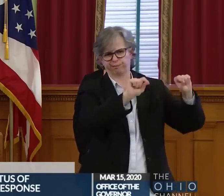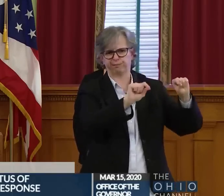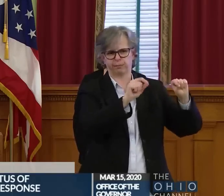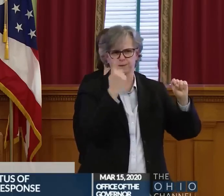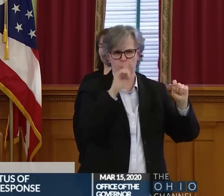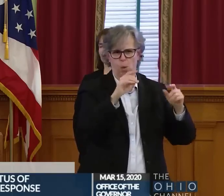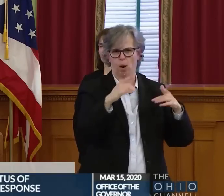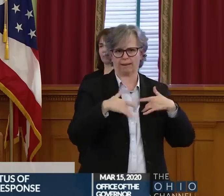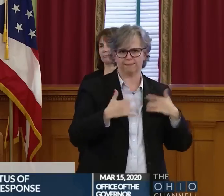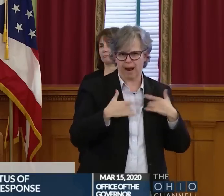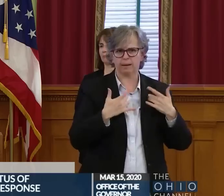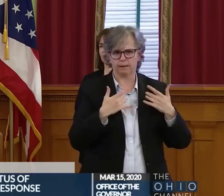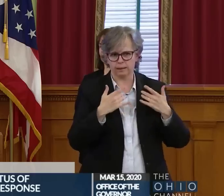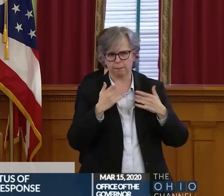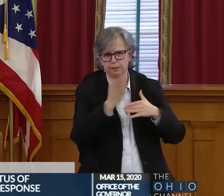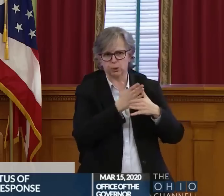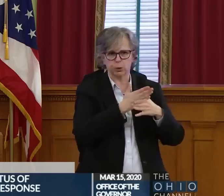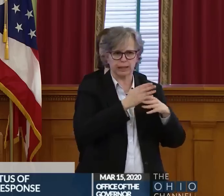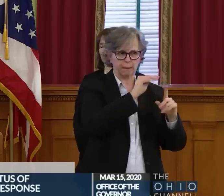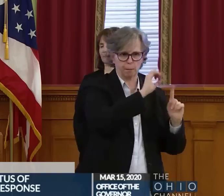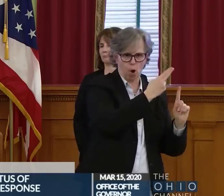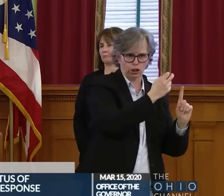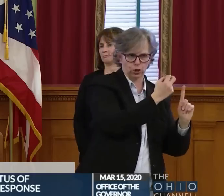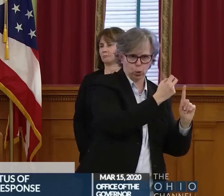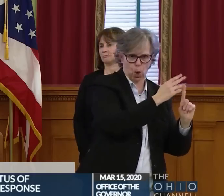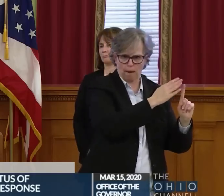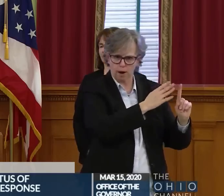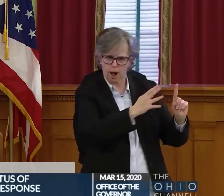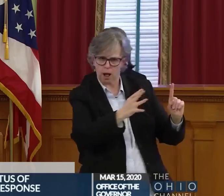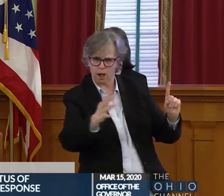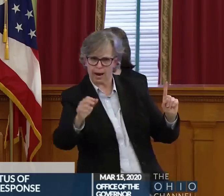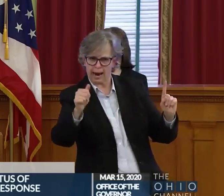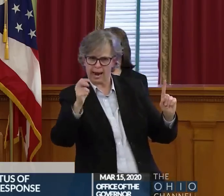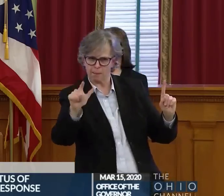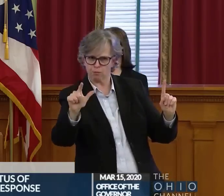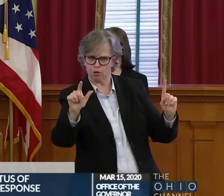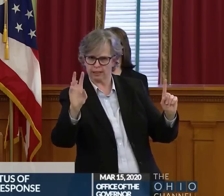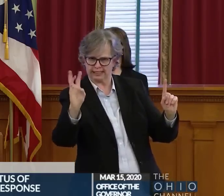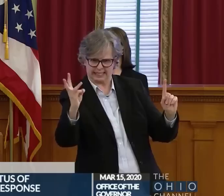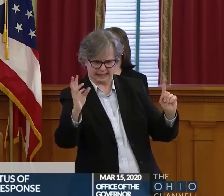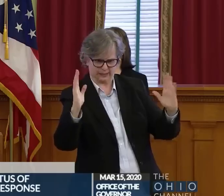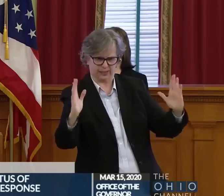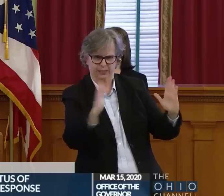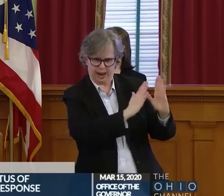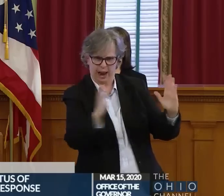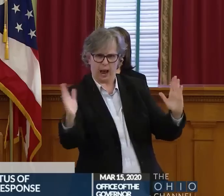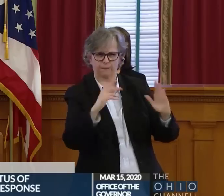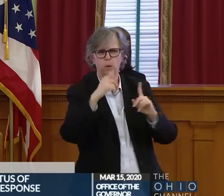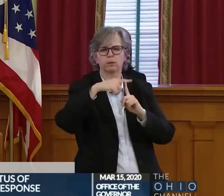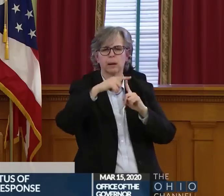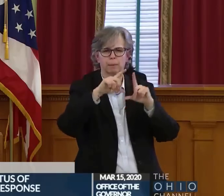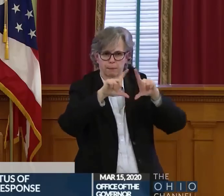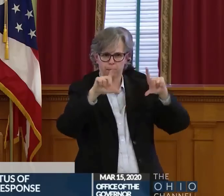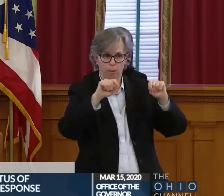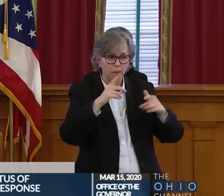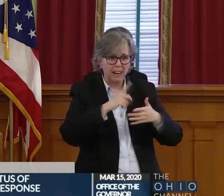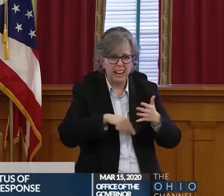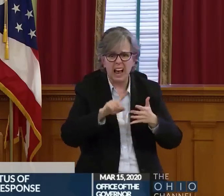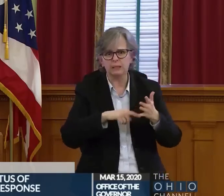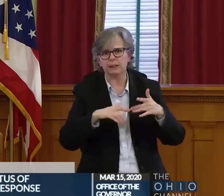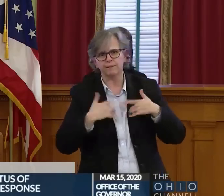March the 12th and April the 6th. And this event, an event resultingly would be canceled. Additional consideration